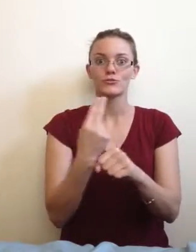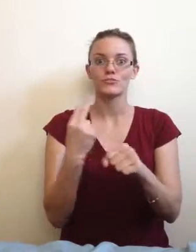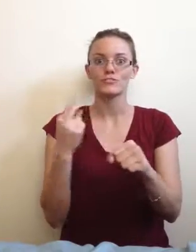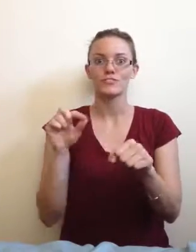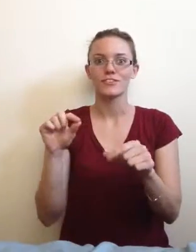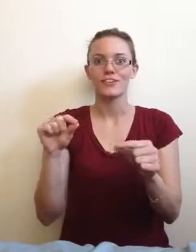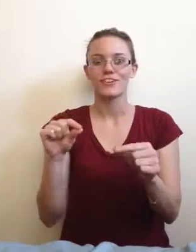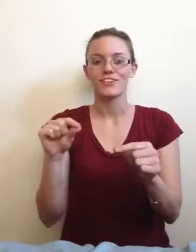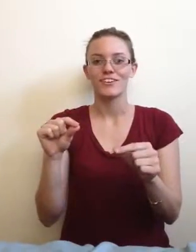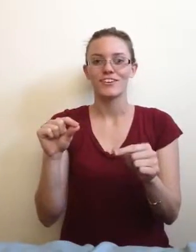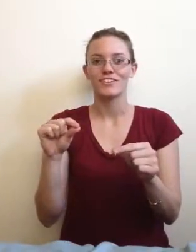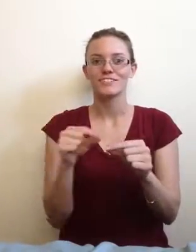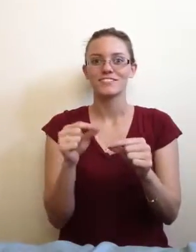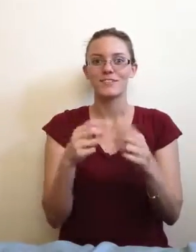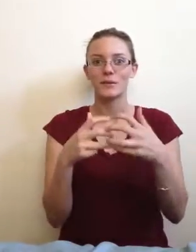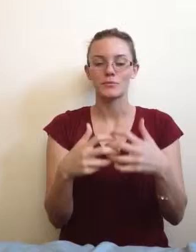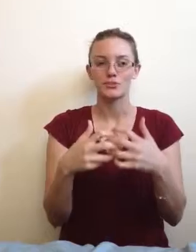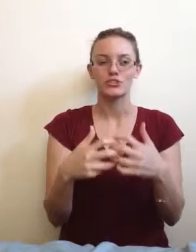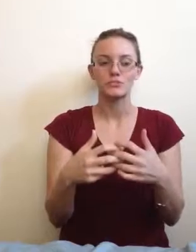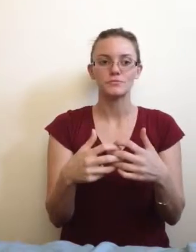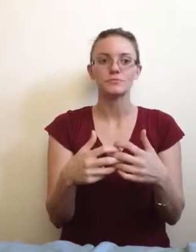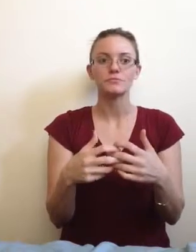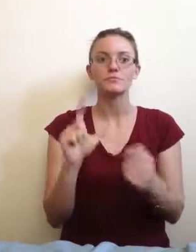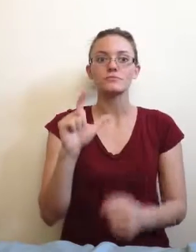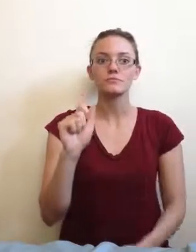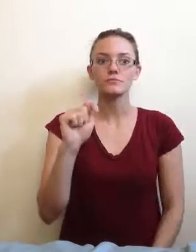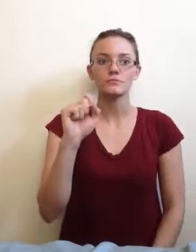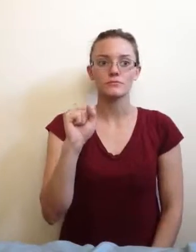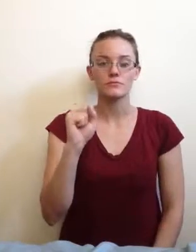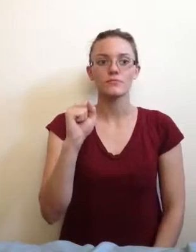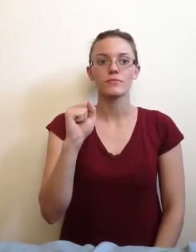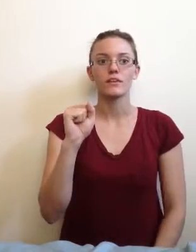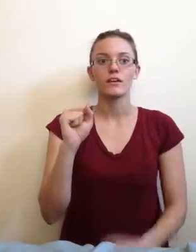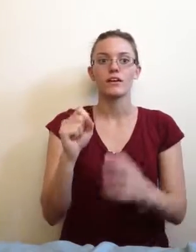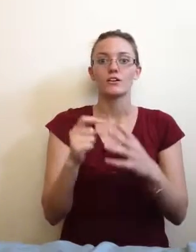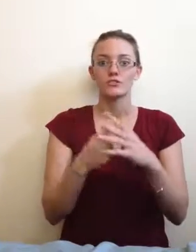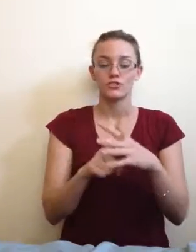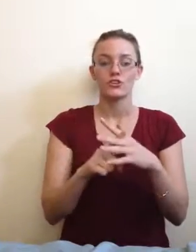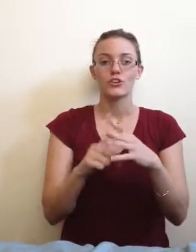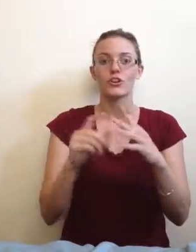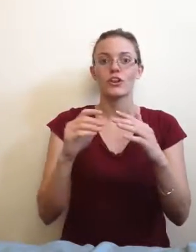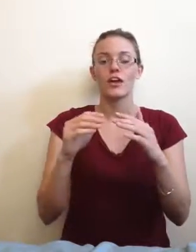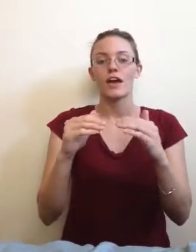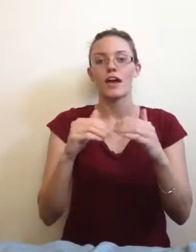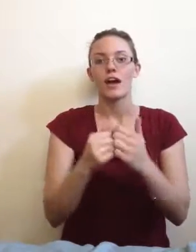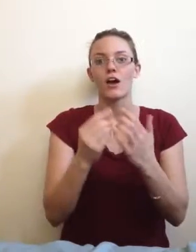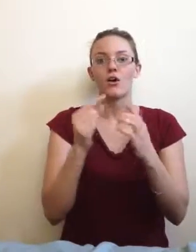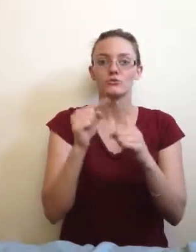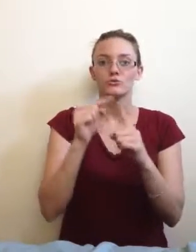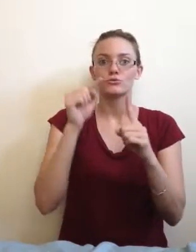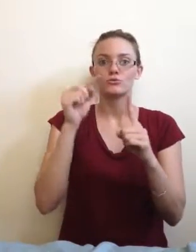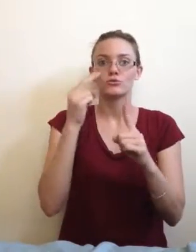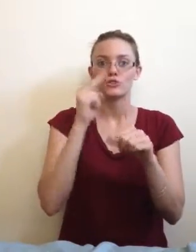very simple directions about a sewing machine and how you operate it. A sewing machine has a big